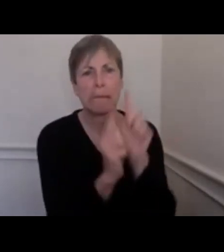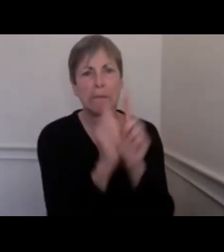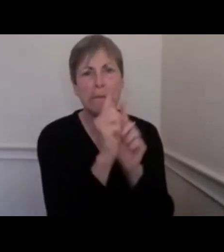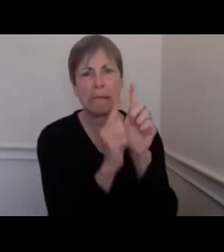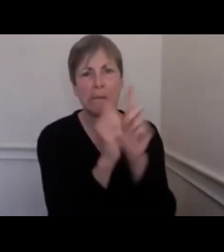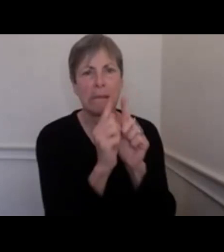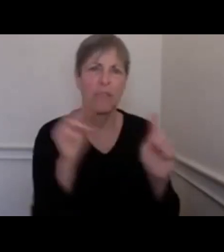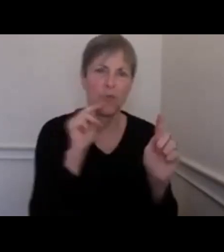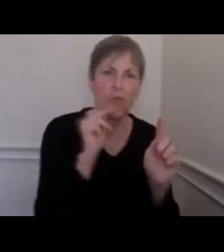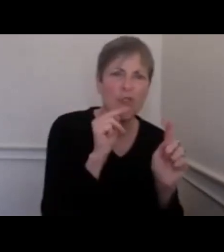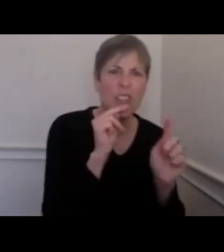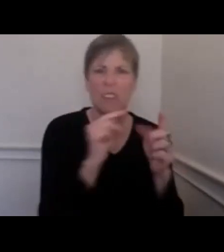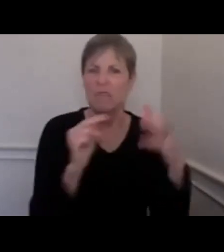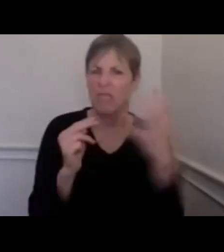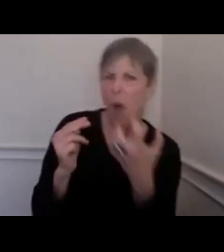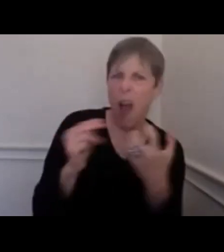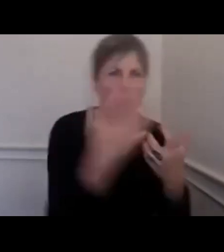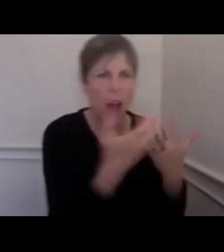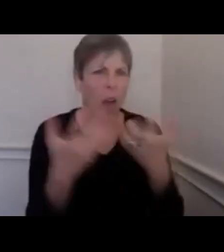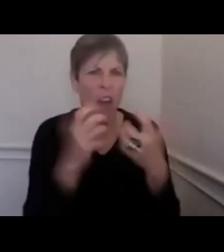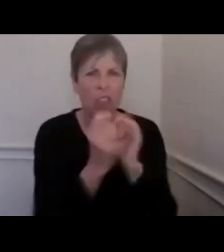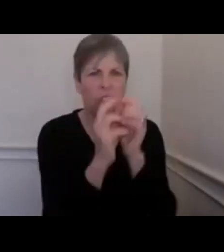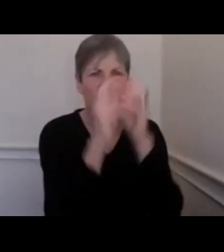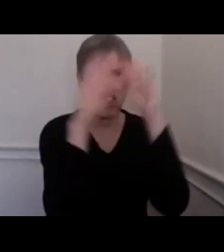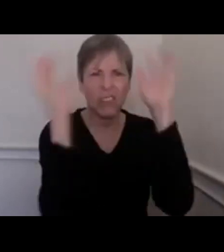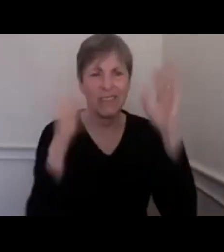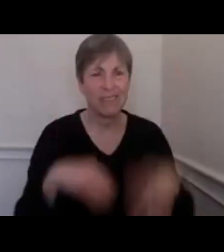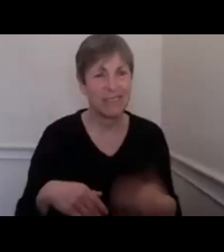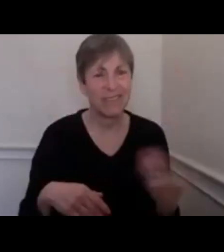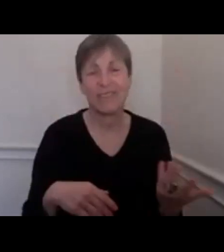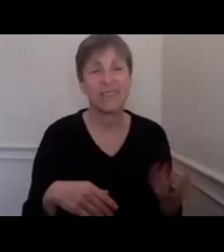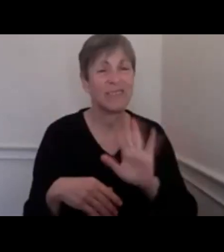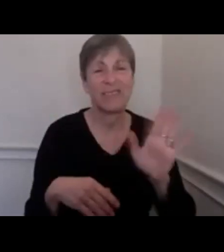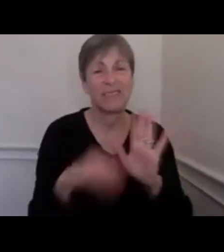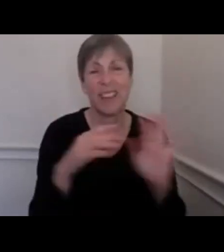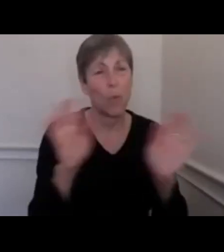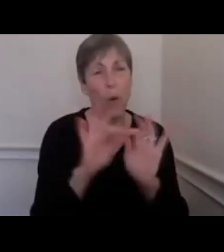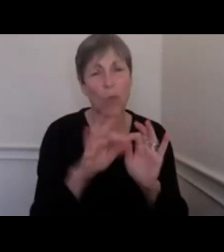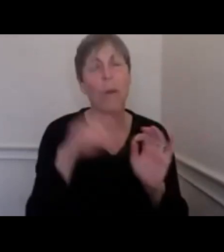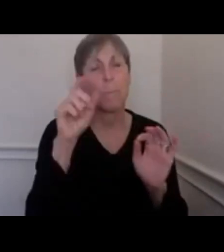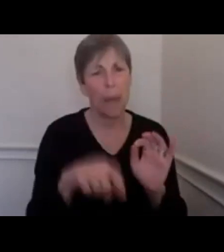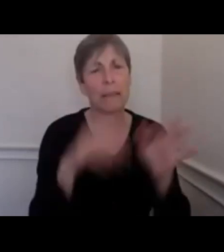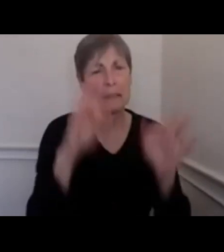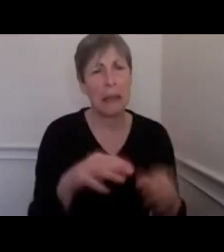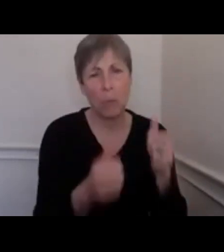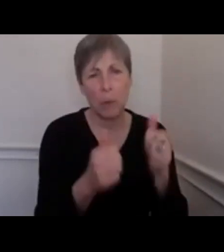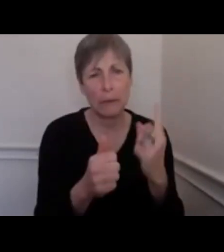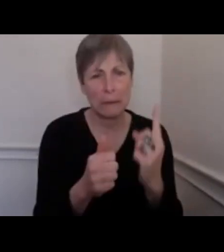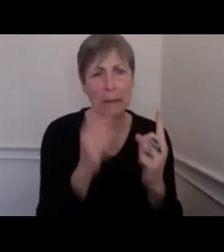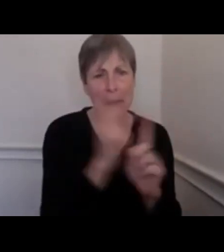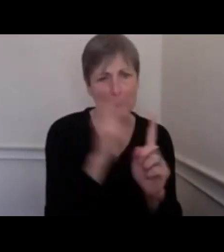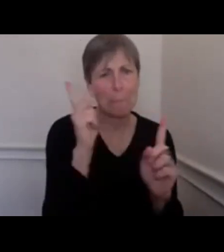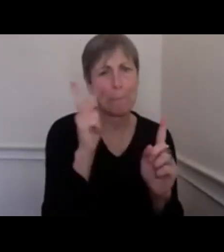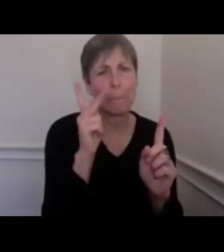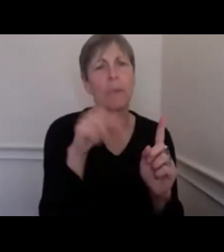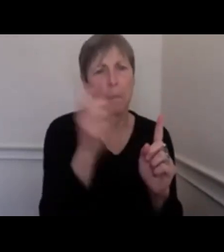water below the soil, and that additional humidity, we'll talk about damping off soon, is going to promote damping off and other